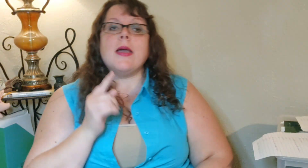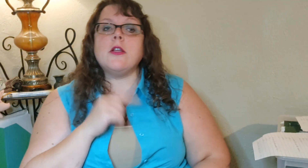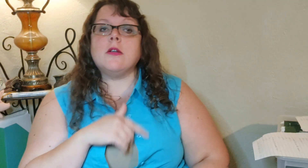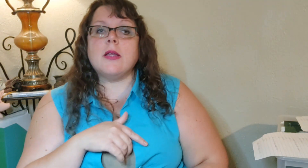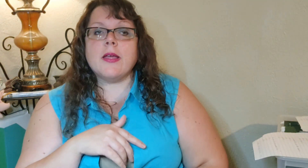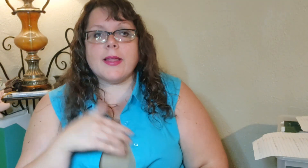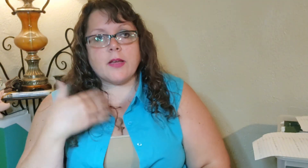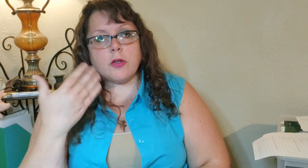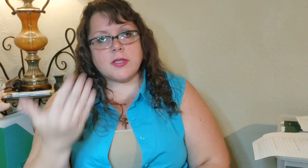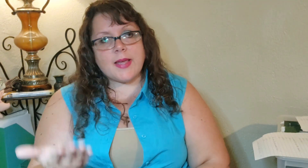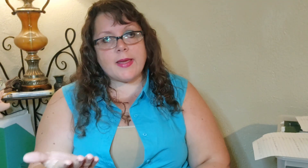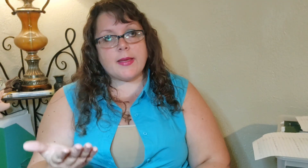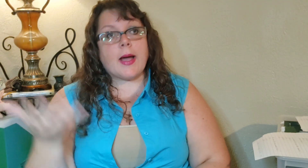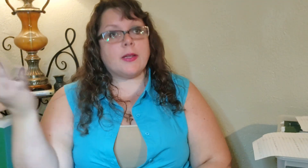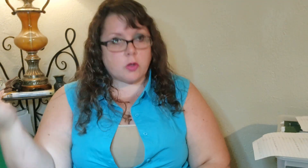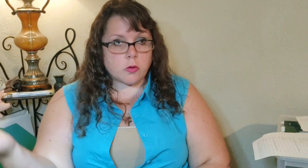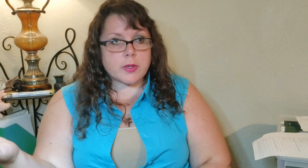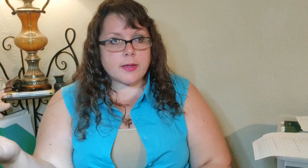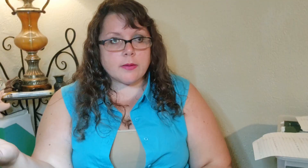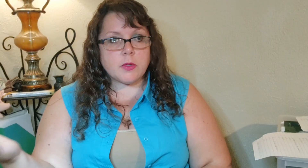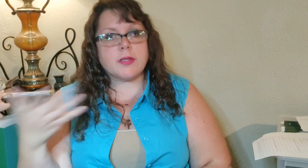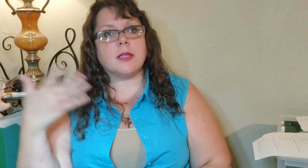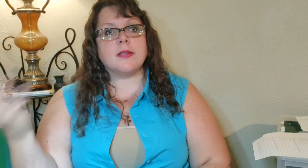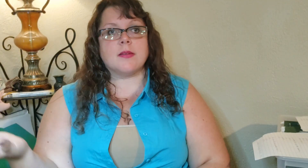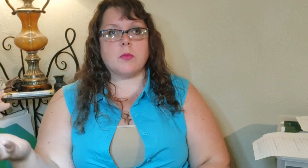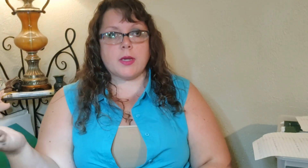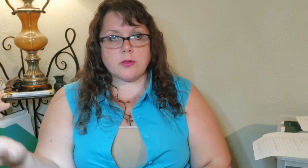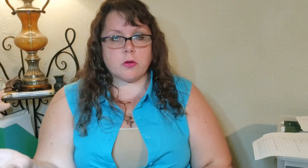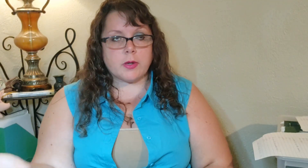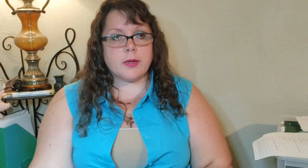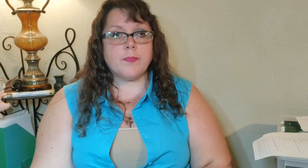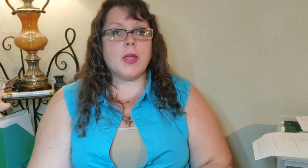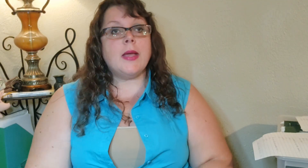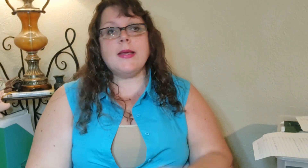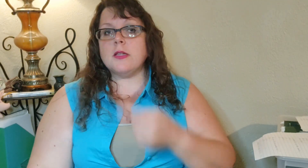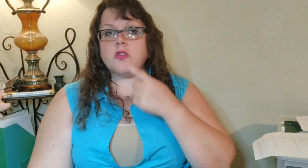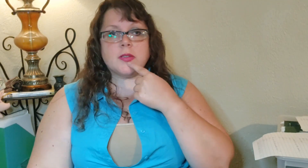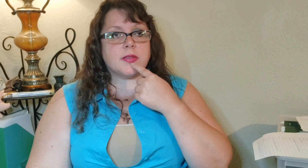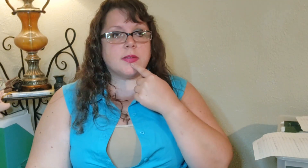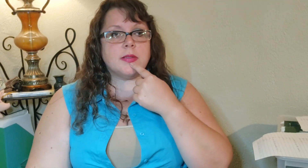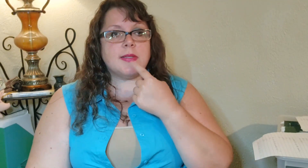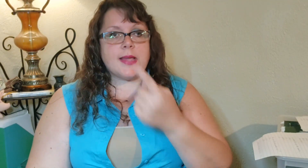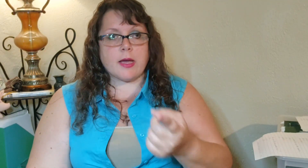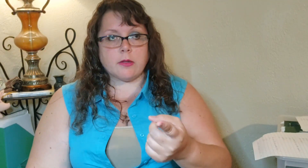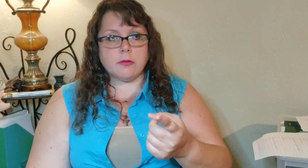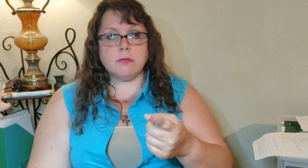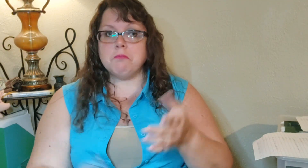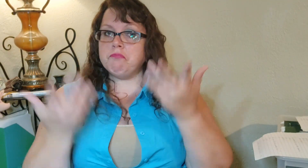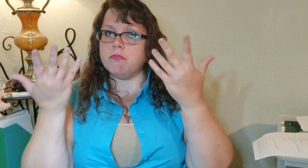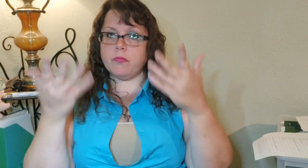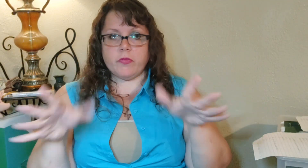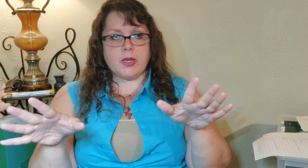And you're, like, if you're saying, I told him, you're telling someone I told him, it's just tell,